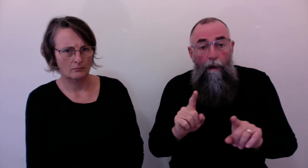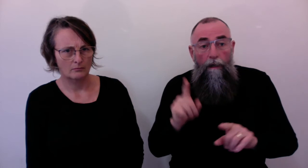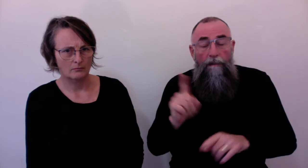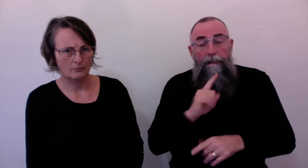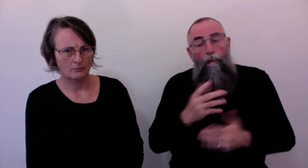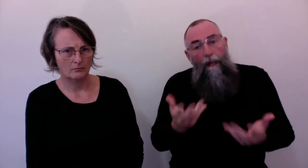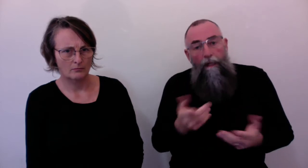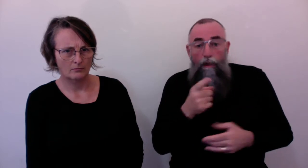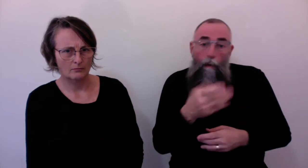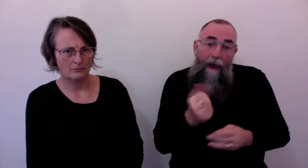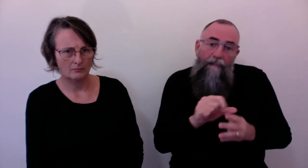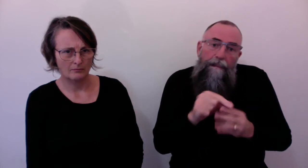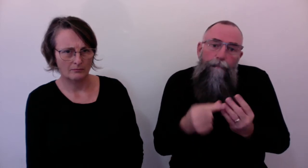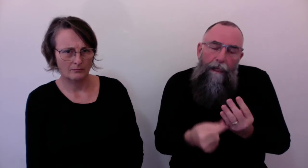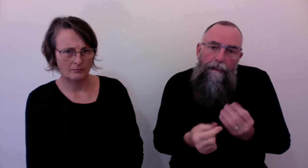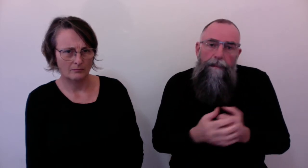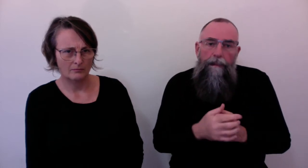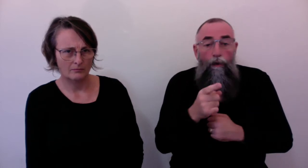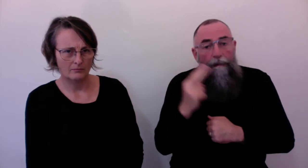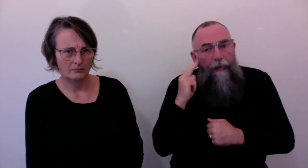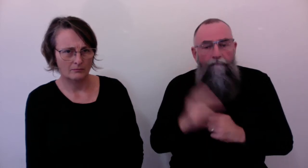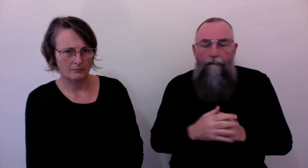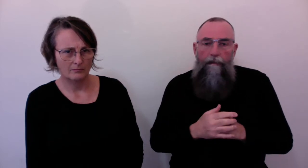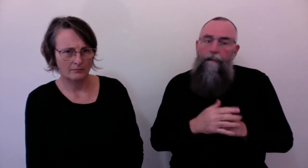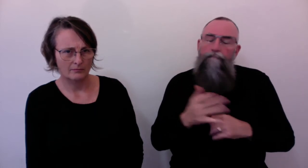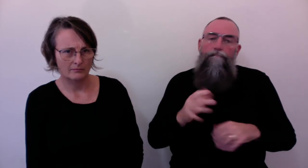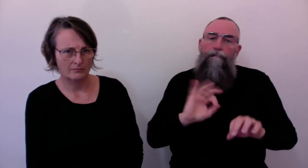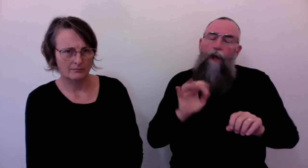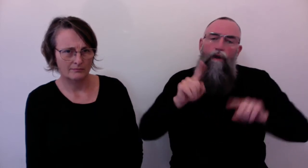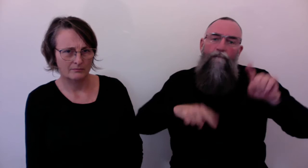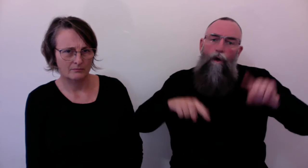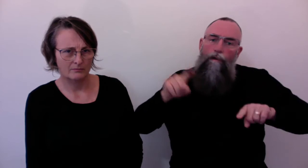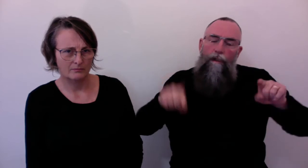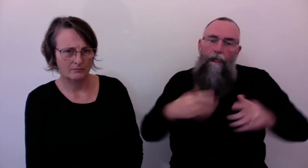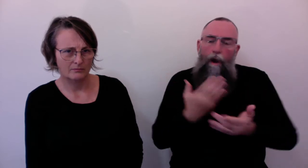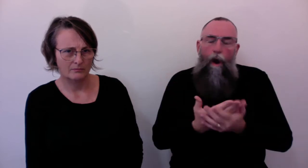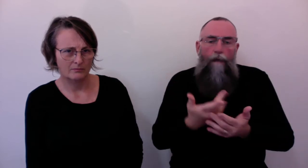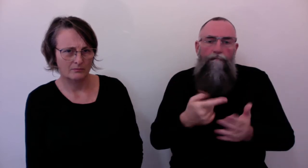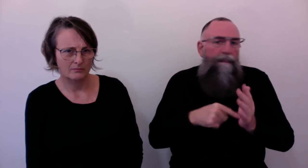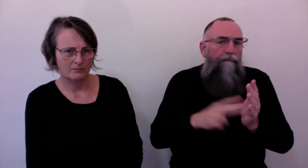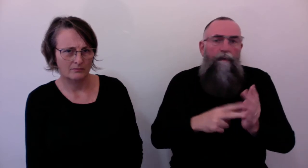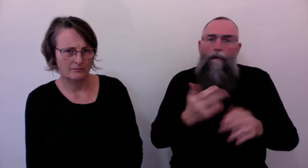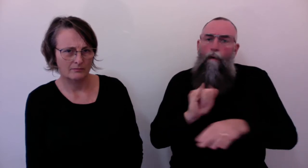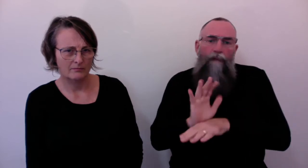you have a disability, you're deaf, there's no diversity on showing screens, it's not going to work for you, you've got to have a different